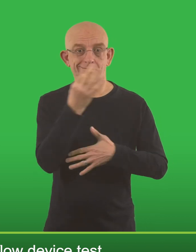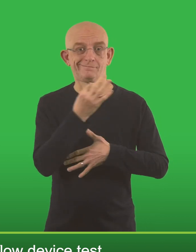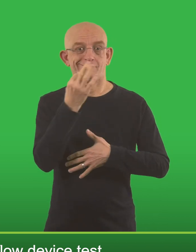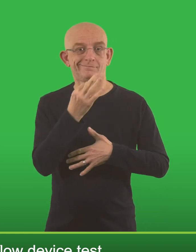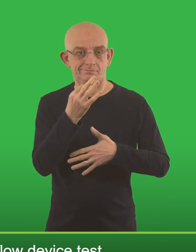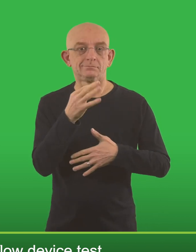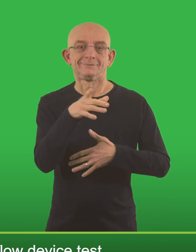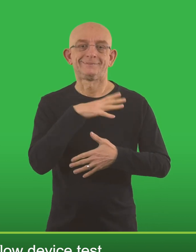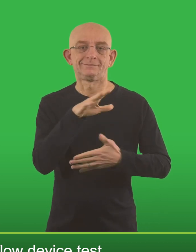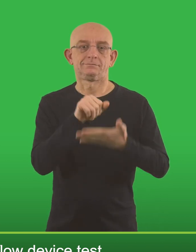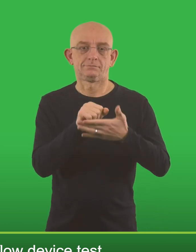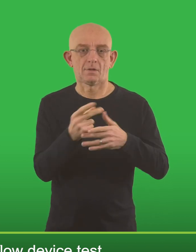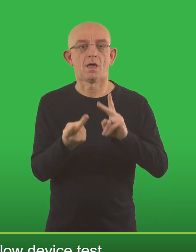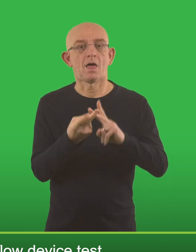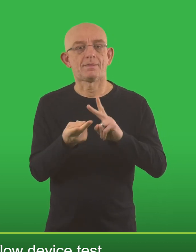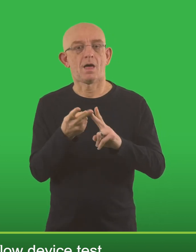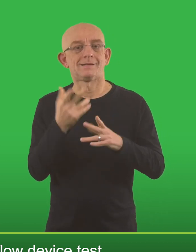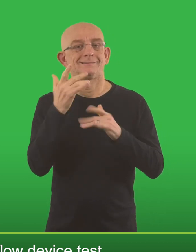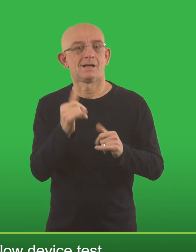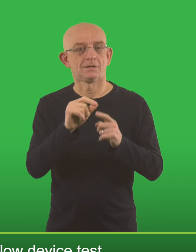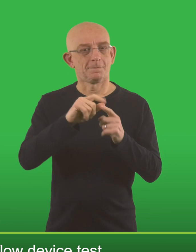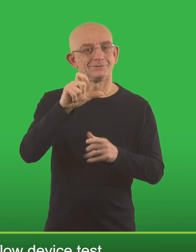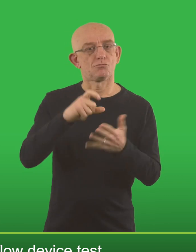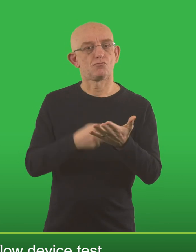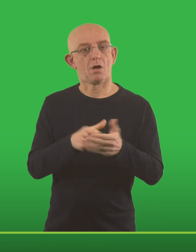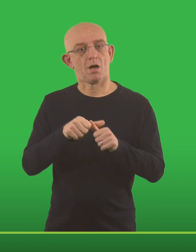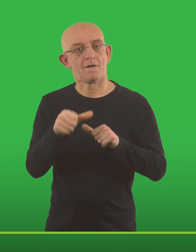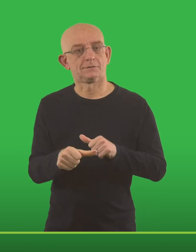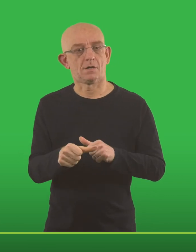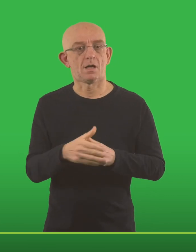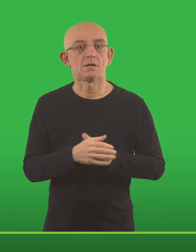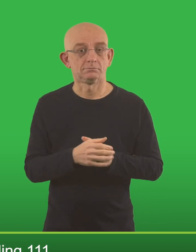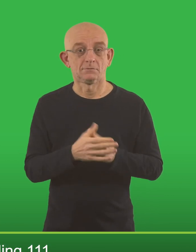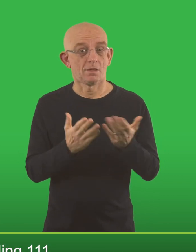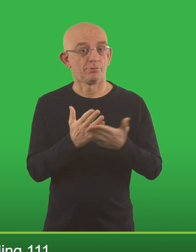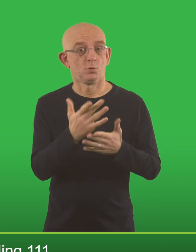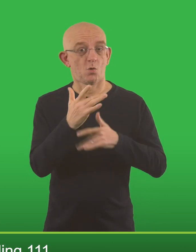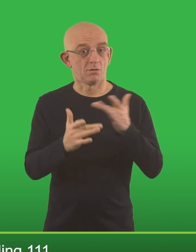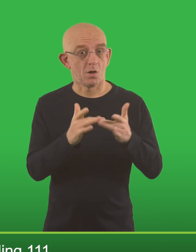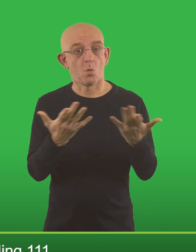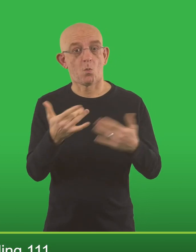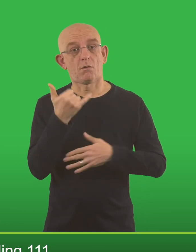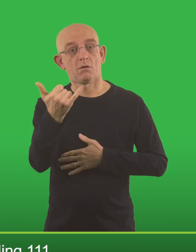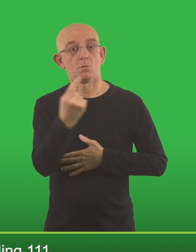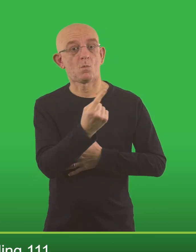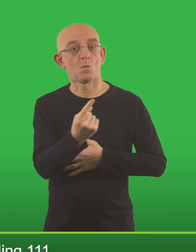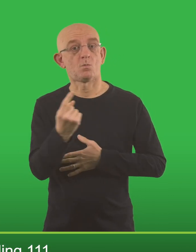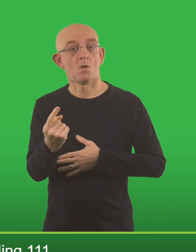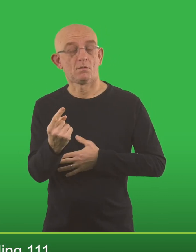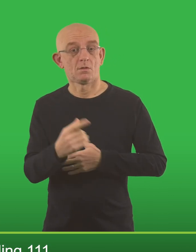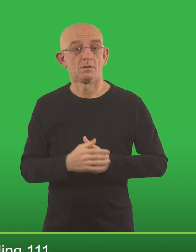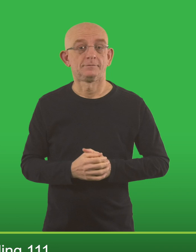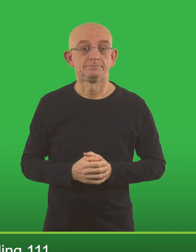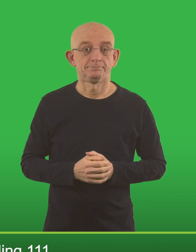lateral flow device test, you must book another type of test, a PCR test. Simply test by online